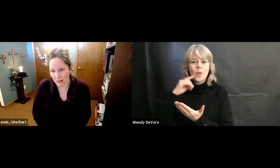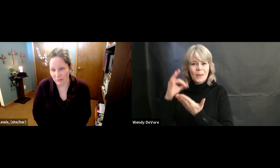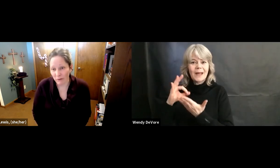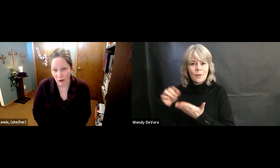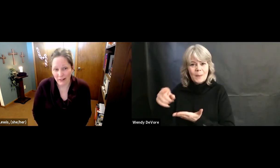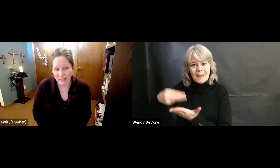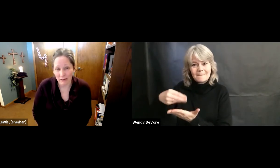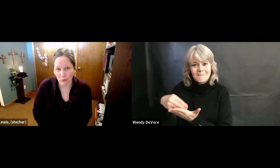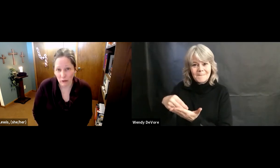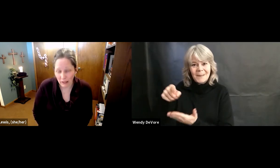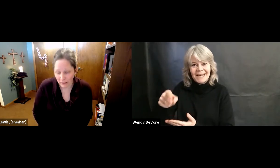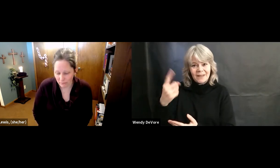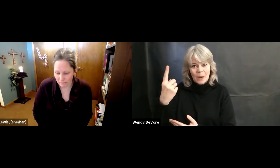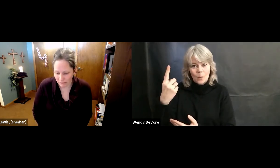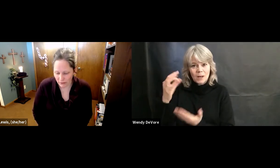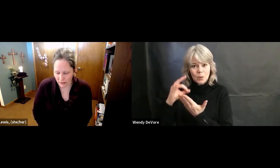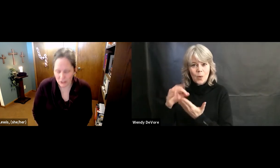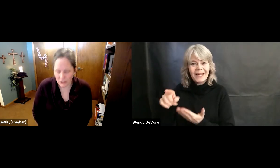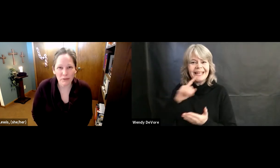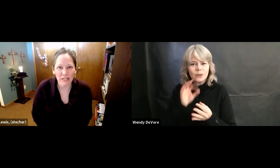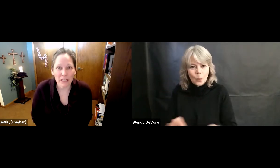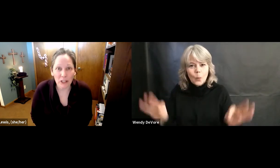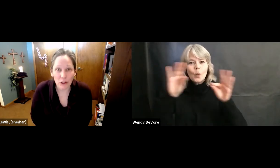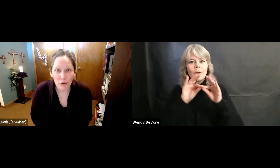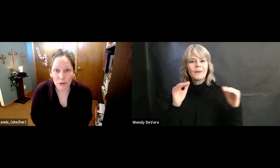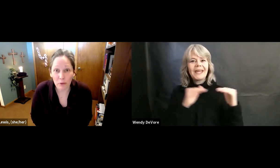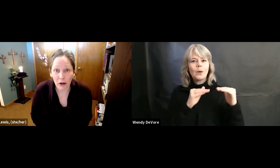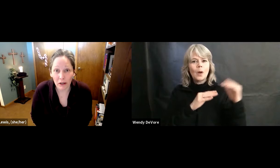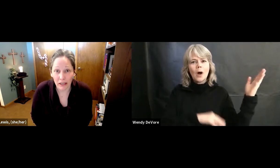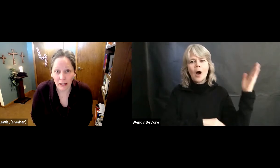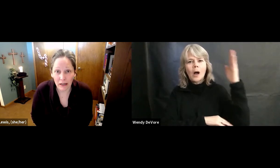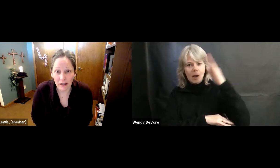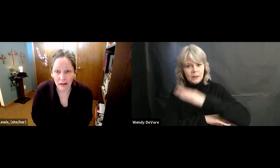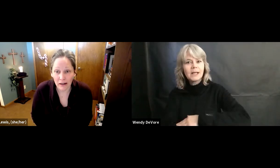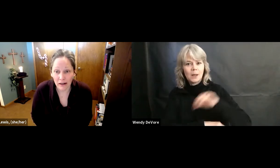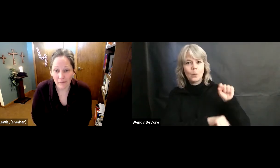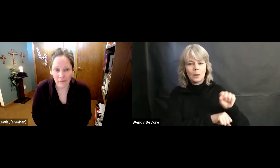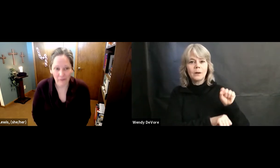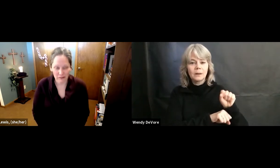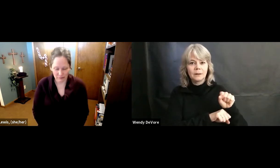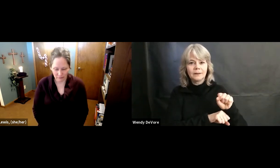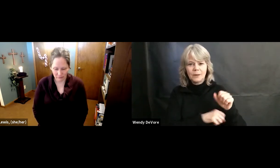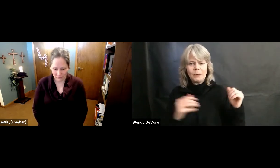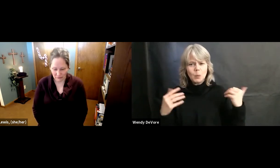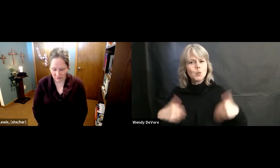might get paid for one day of work. She throws a huge party.